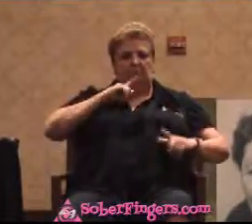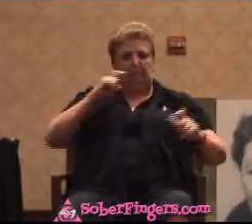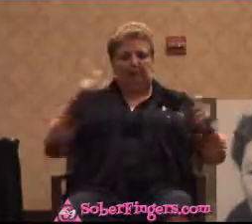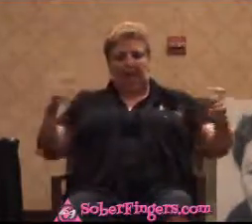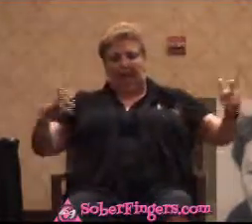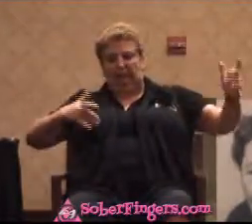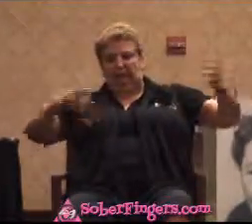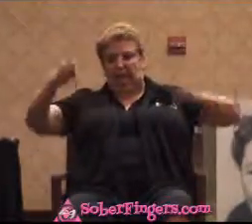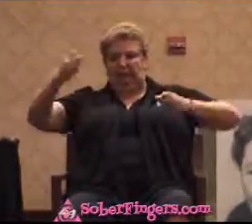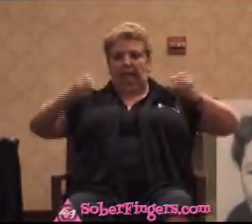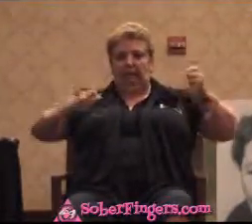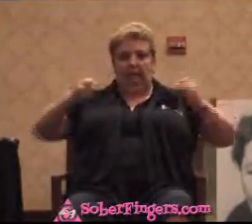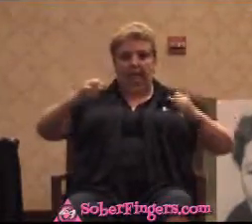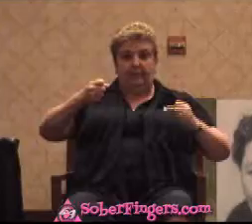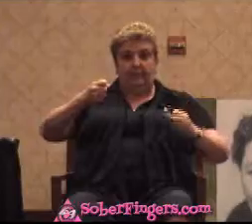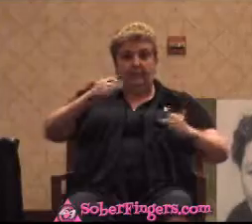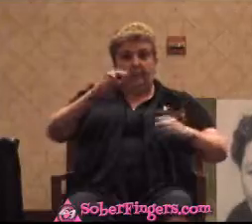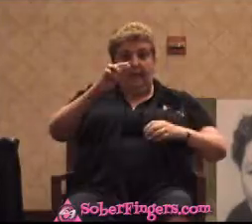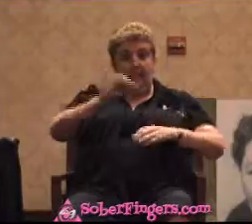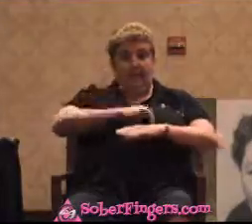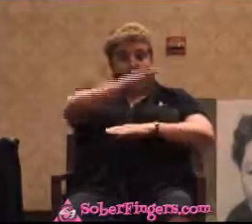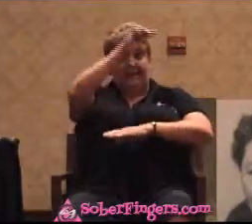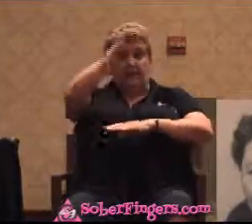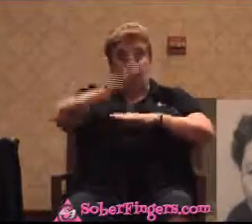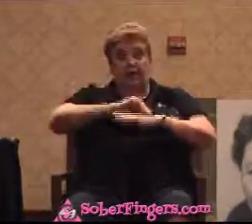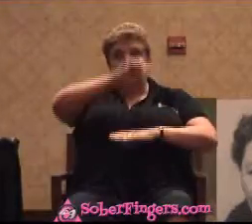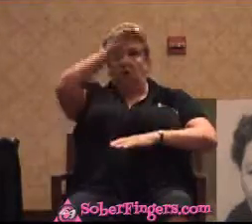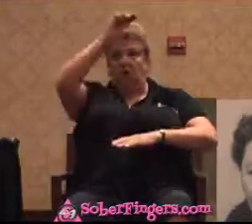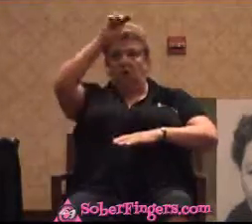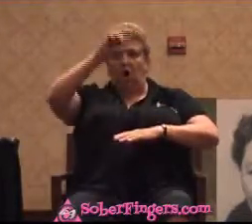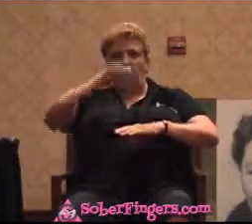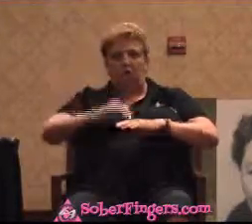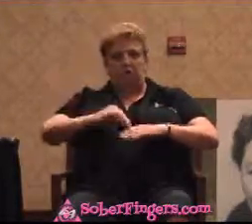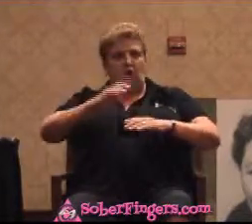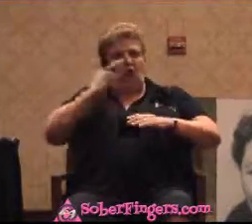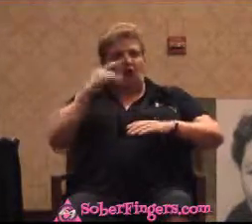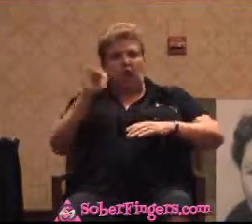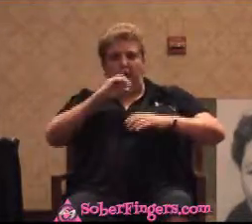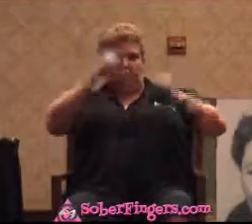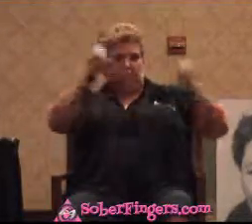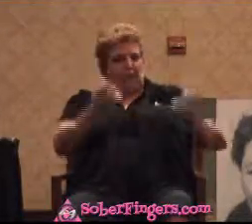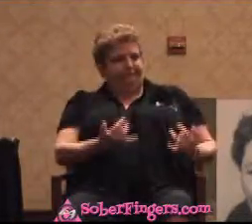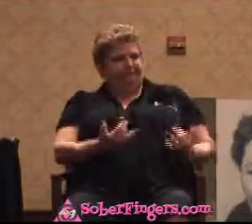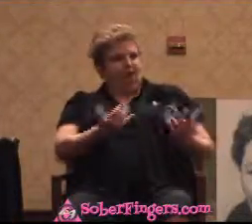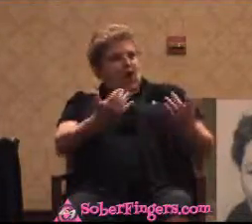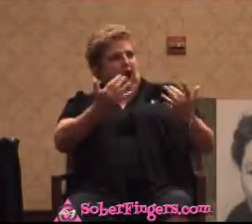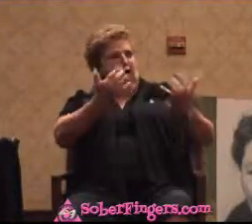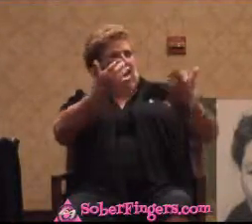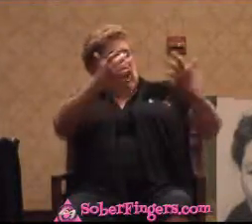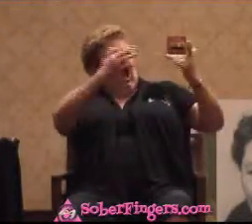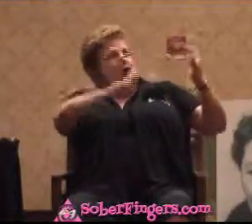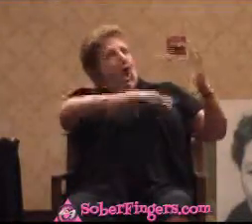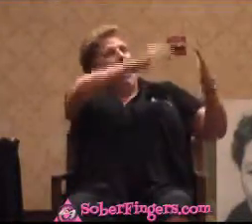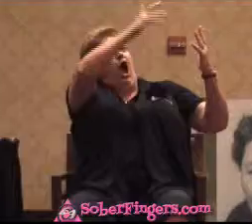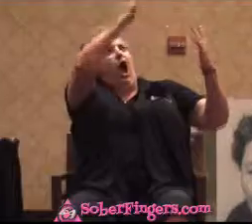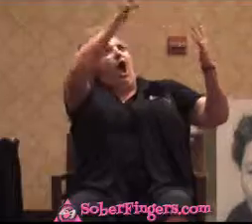the McDonald's arch started to burn so hot on the side of my